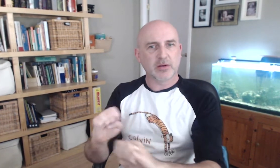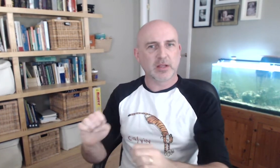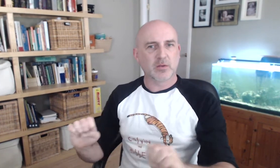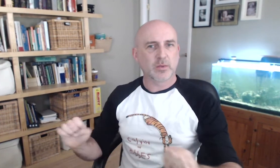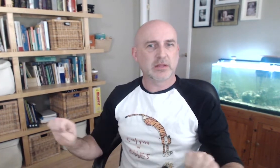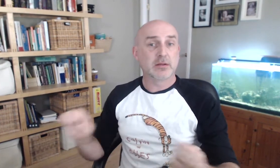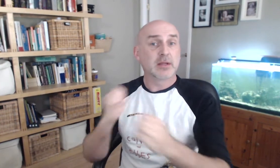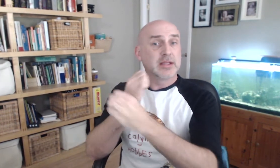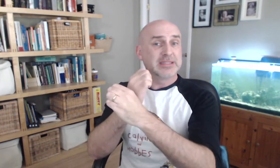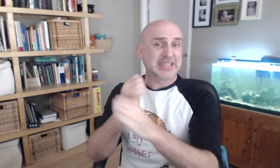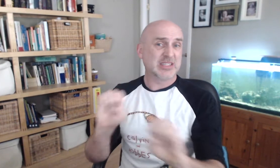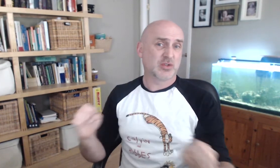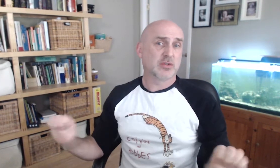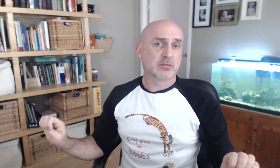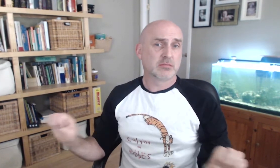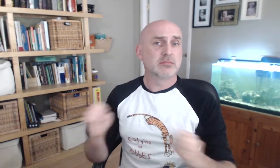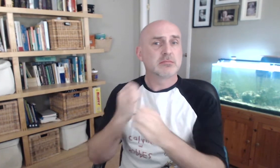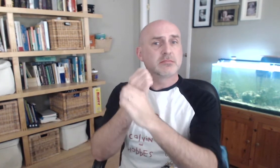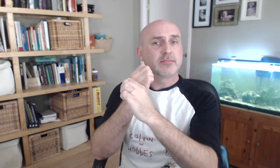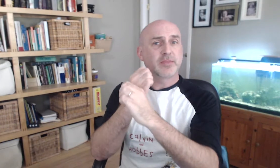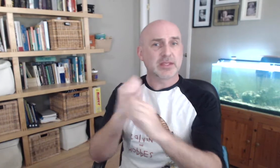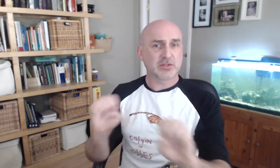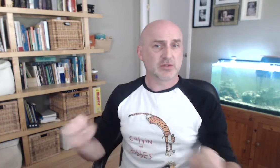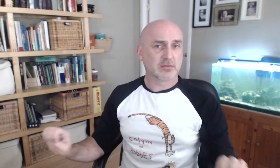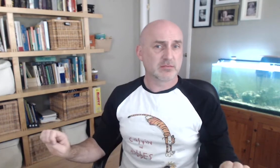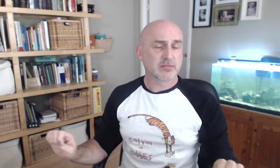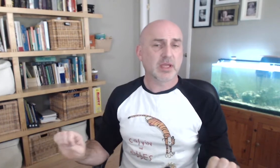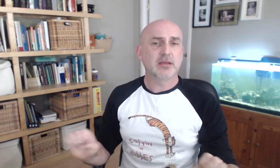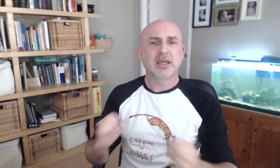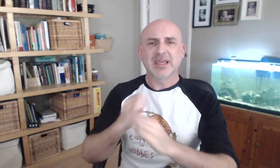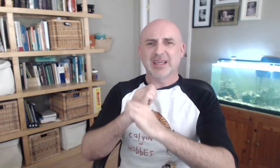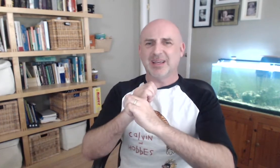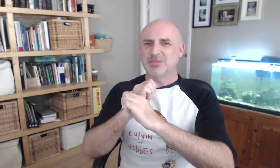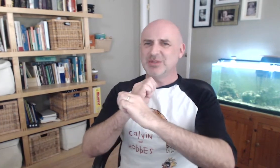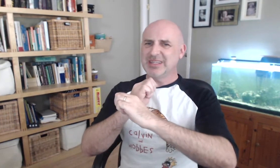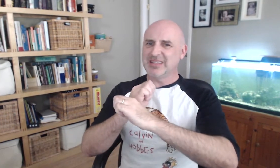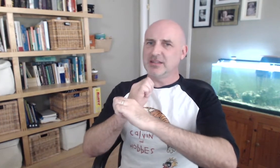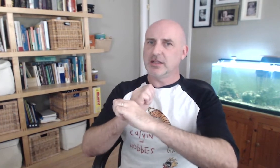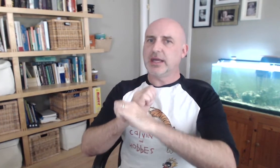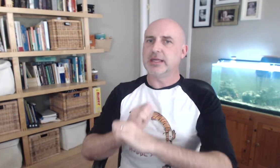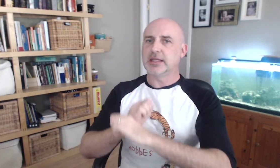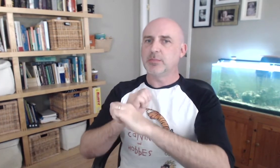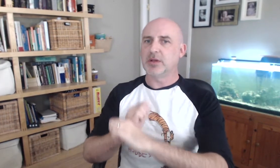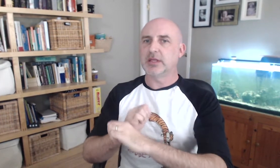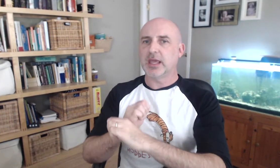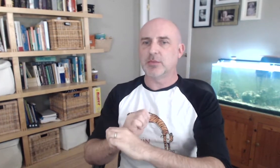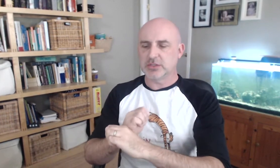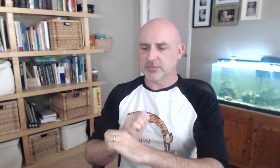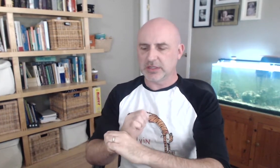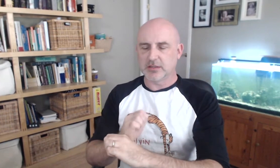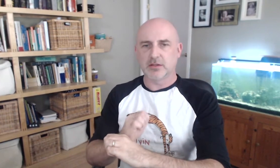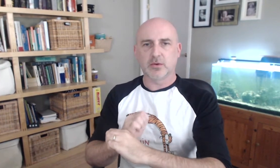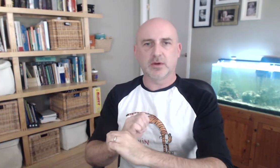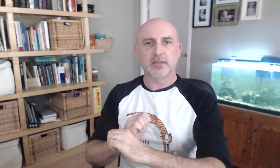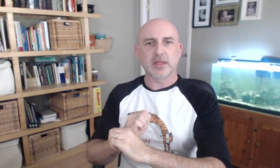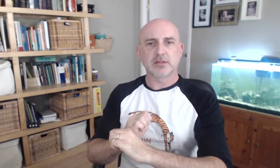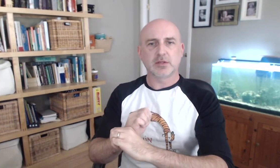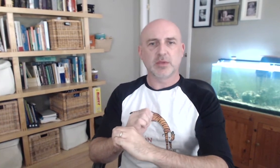and then wiggle. Easter, Easter, okay? I'm doing it a little high to keep it on camera. It should be a little lower, I think. So maybe